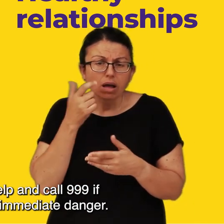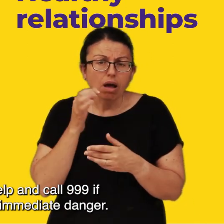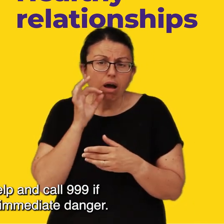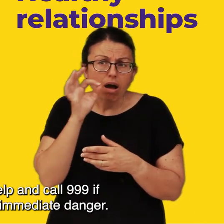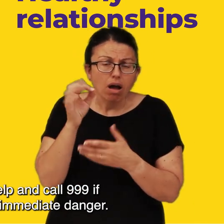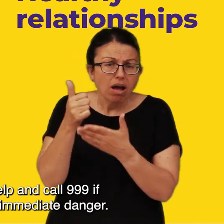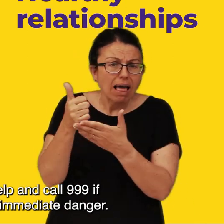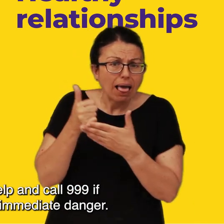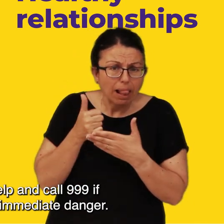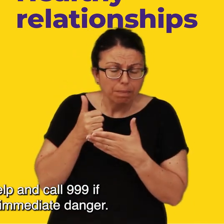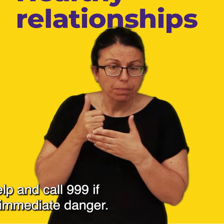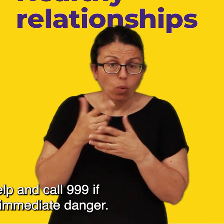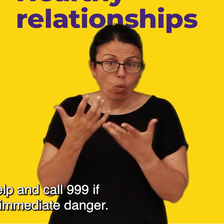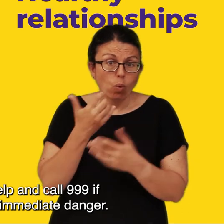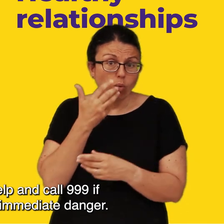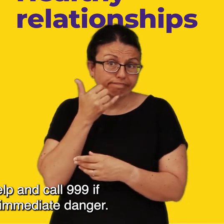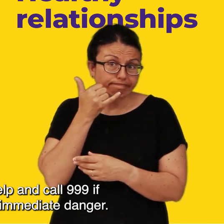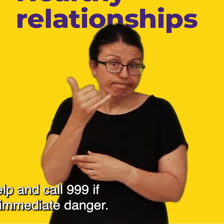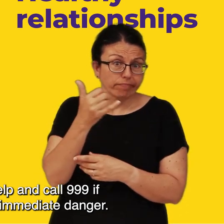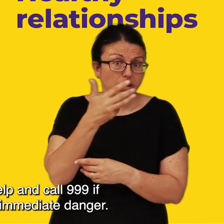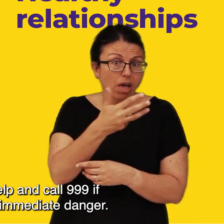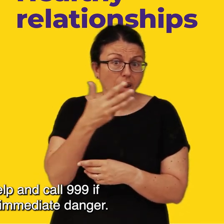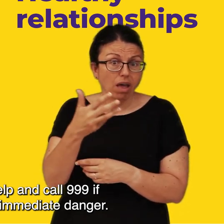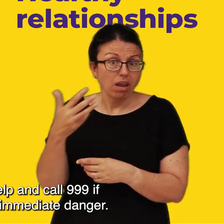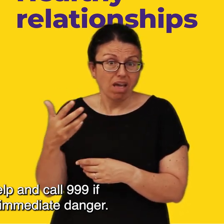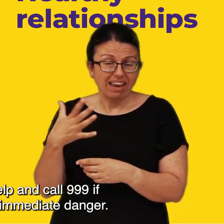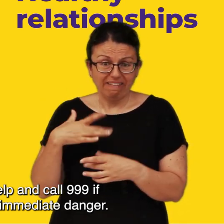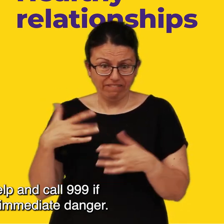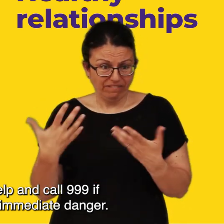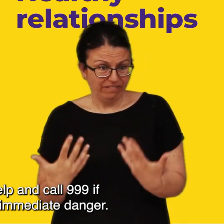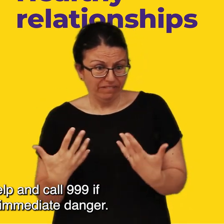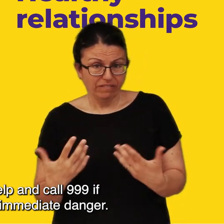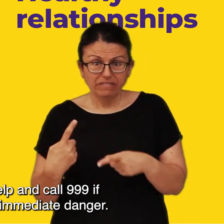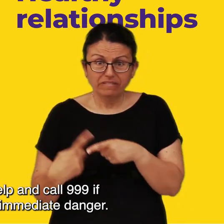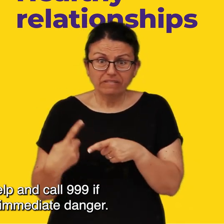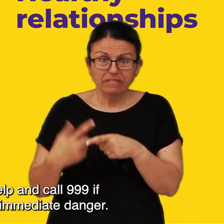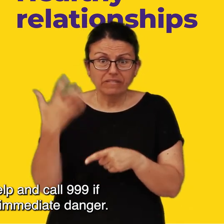Seek help and call 999 if you're in immediate danger.